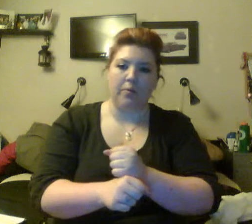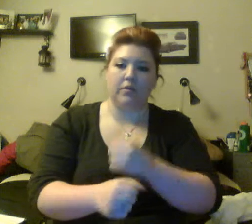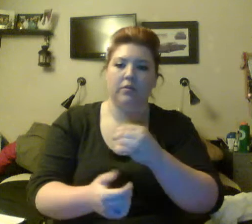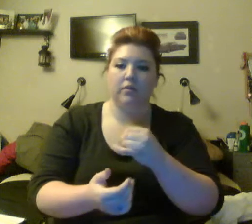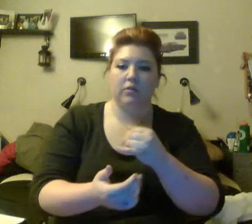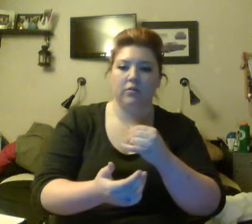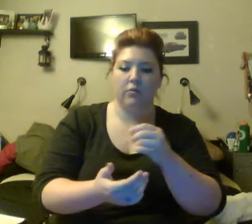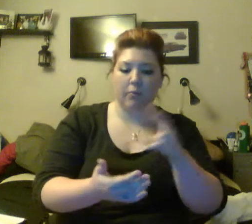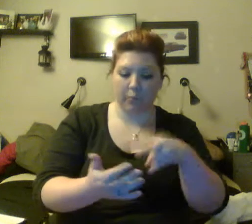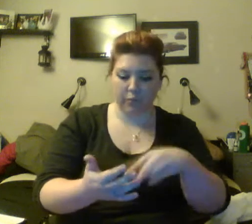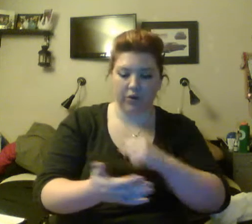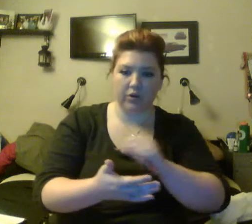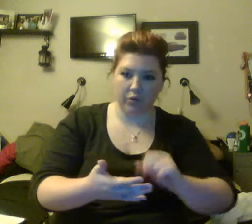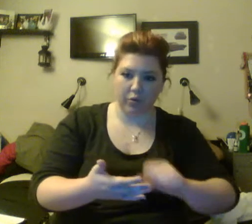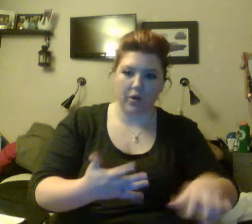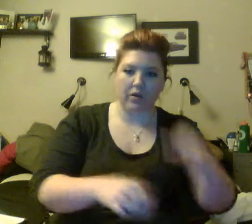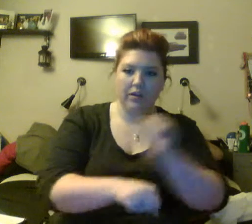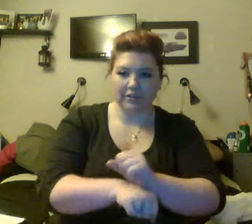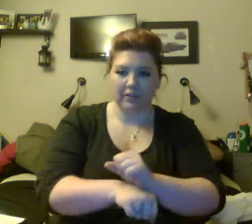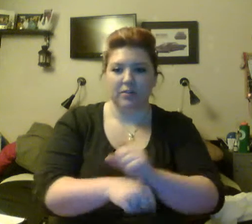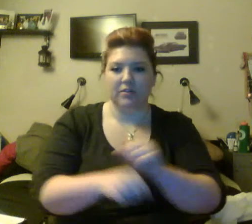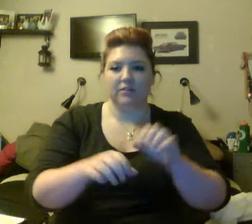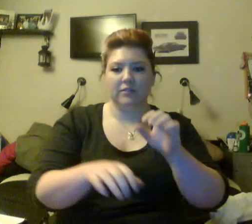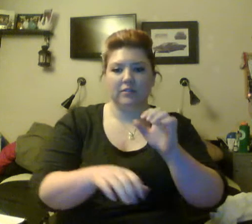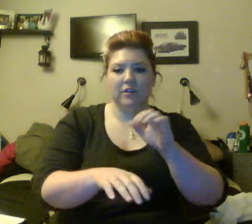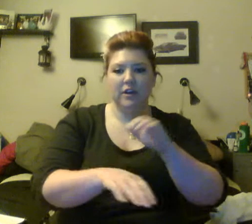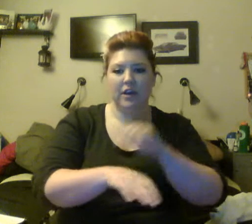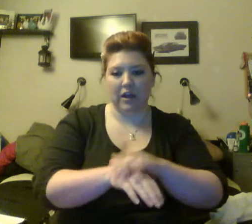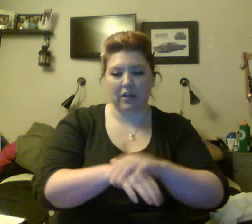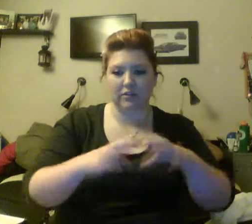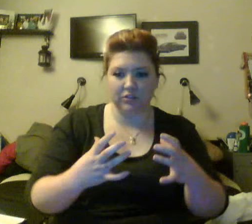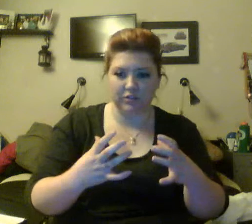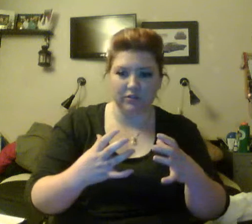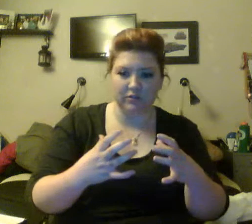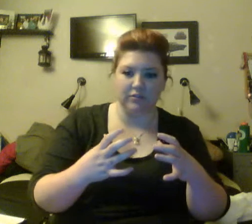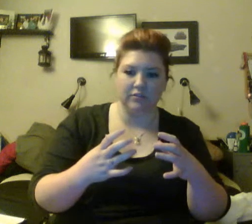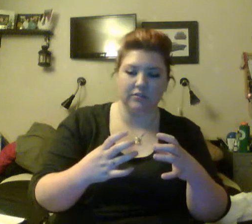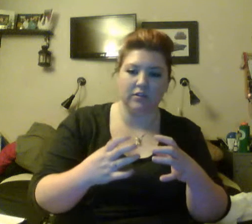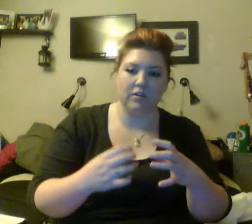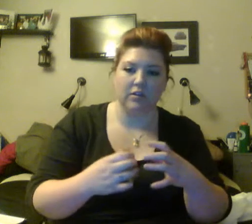English classes, and it also has application for people who are teaching content area courses, such as